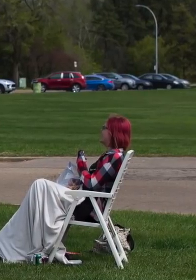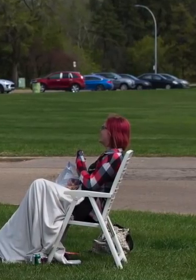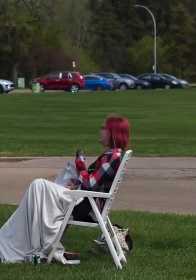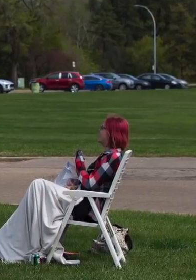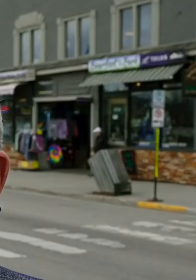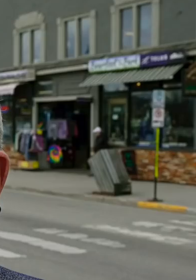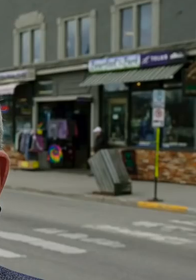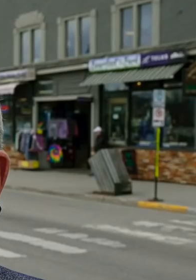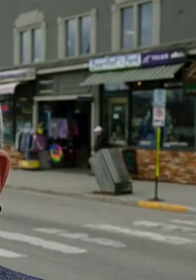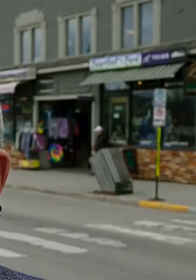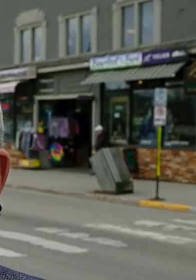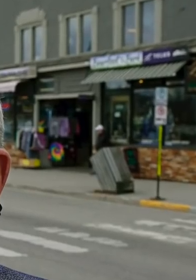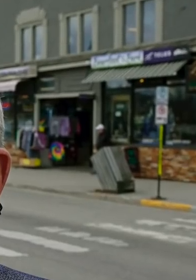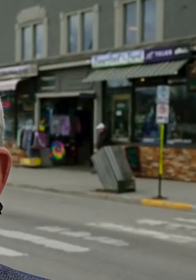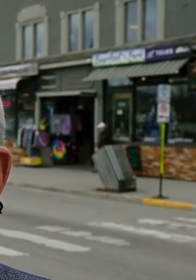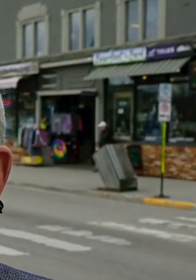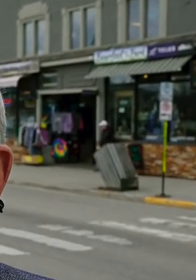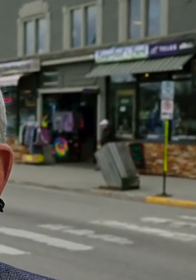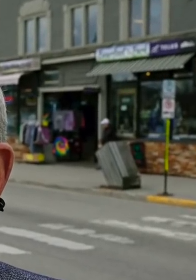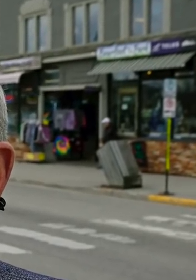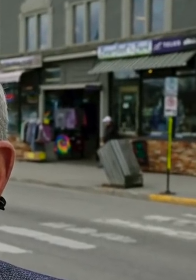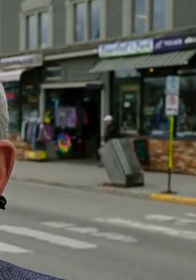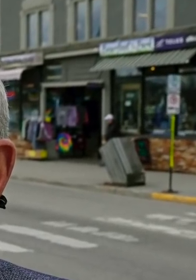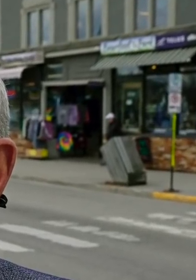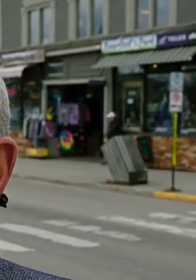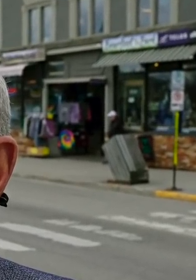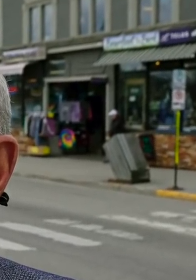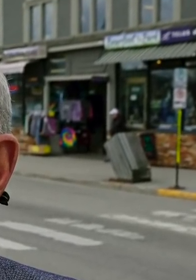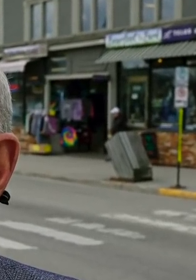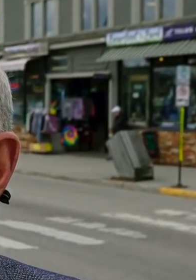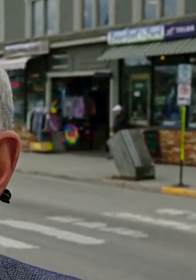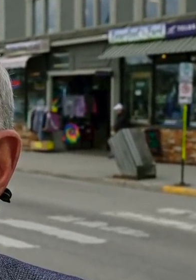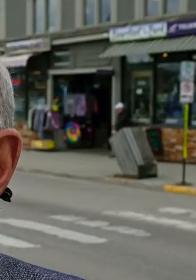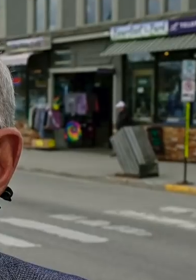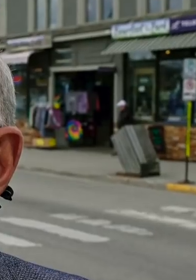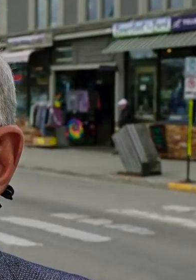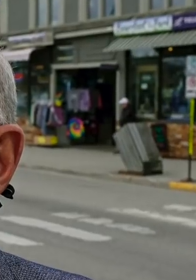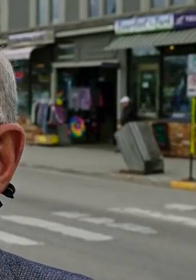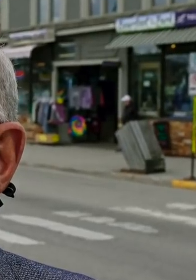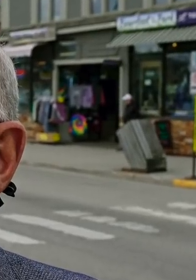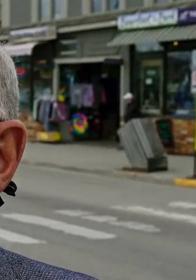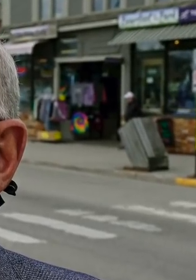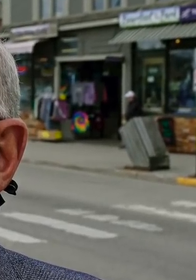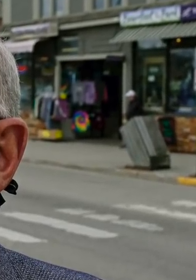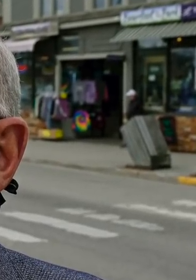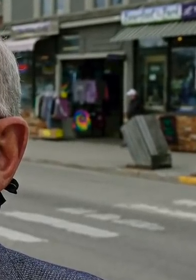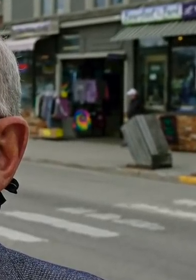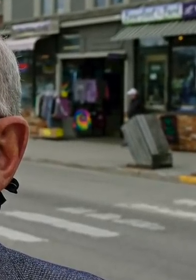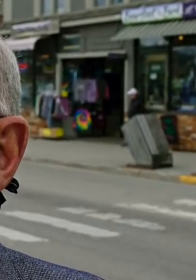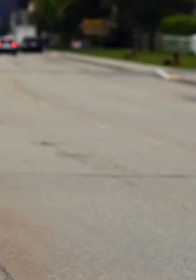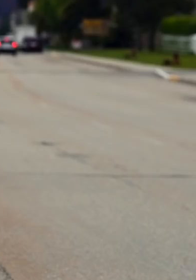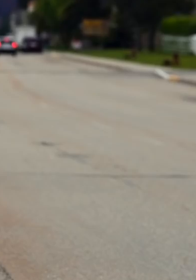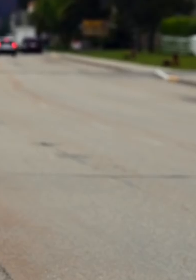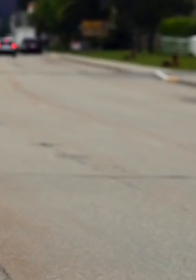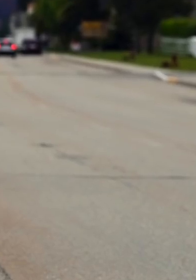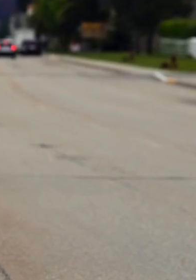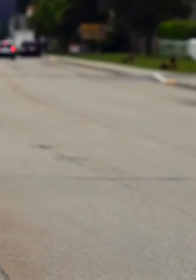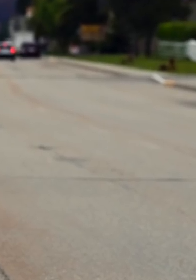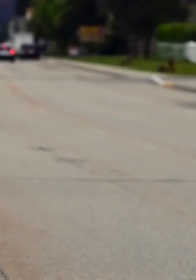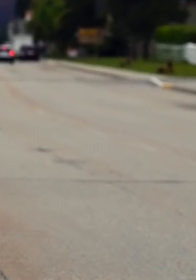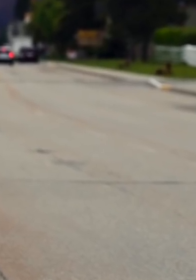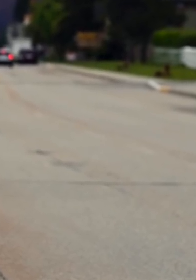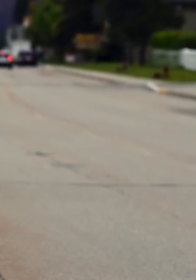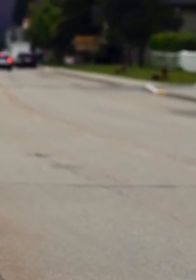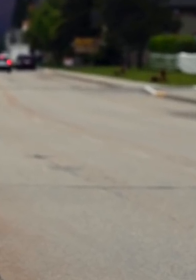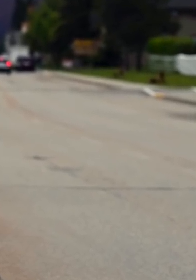normalcy. The past few months have been difficult for all of us. This virus and the closure of many businesses has taken a